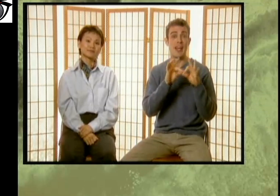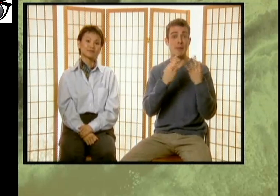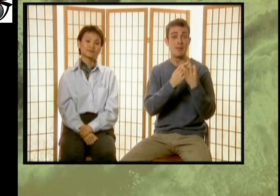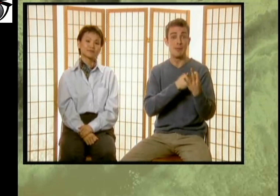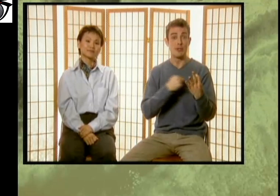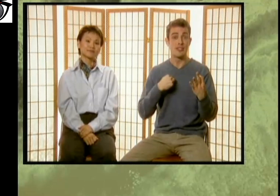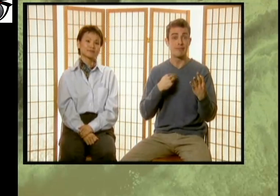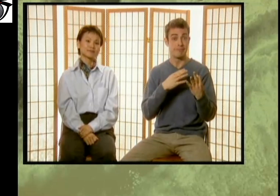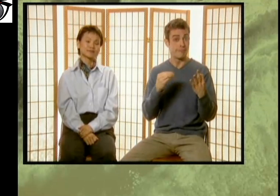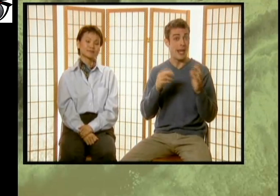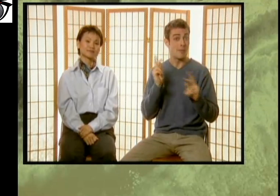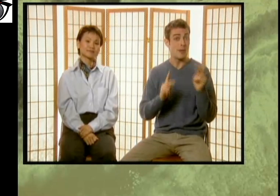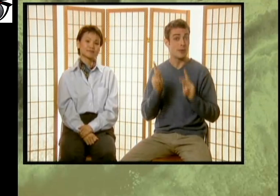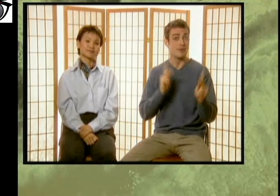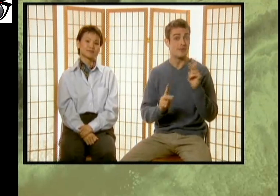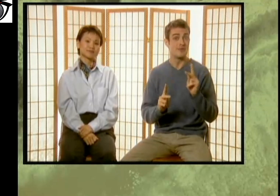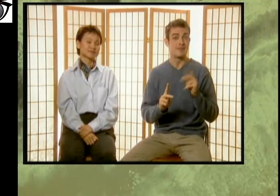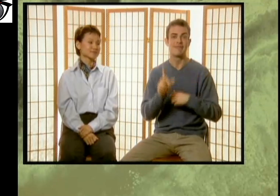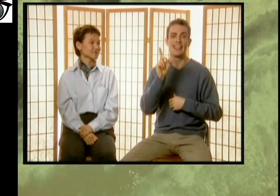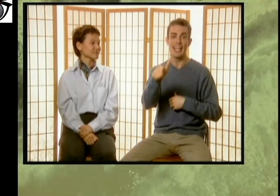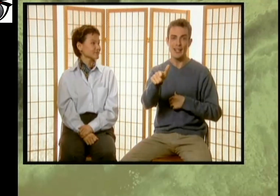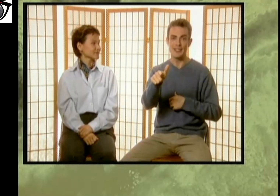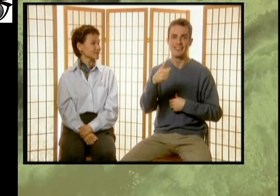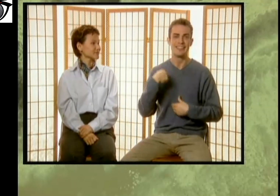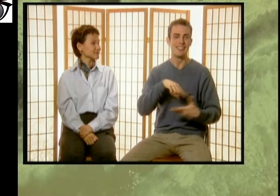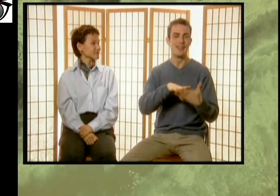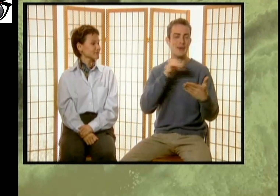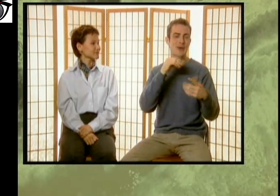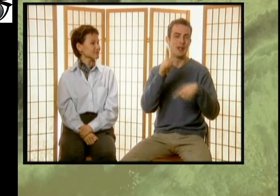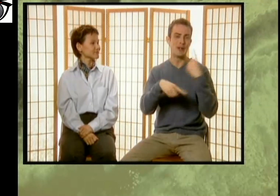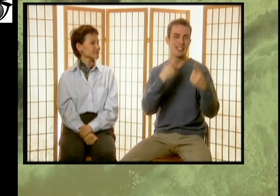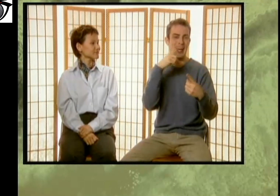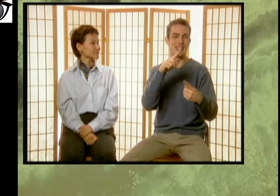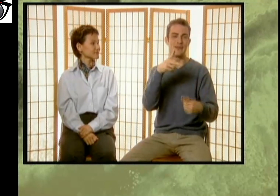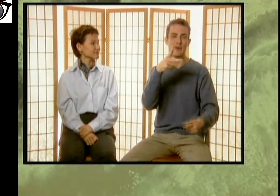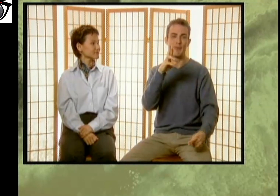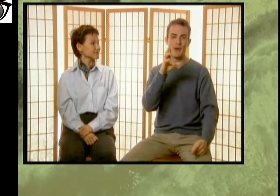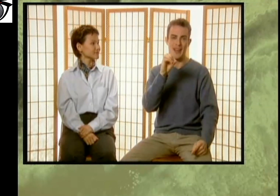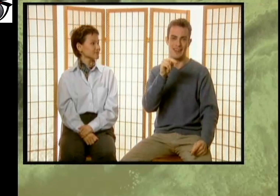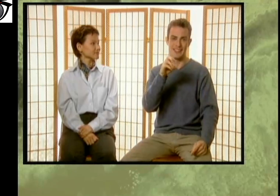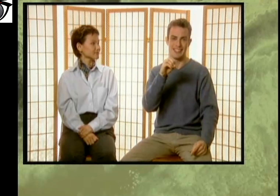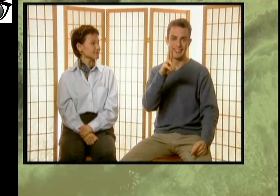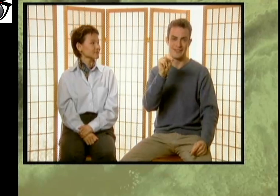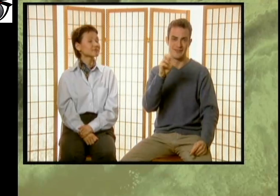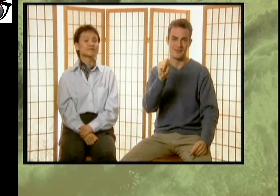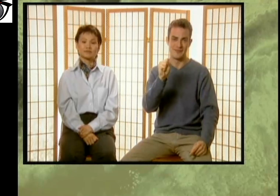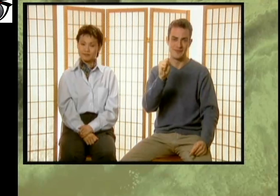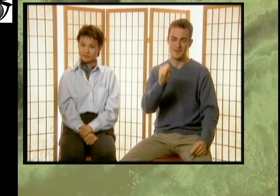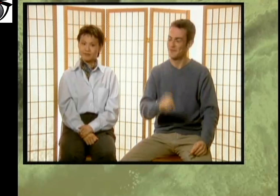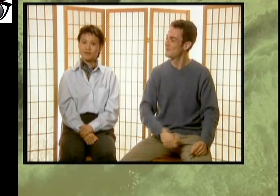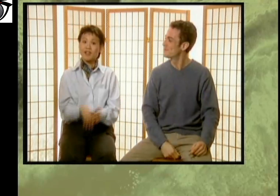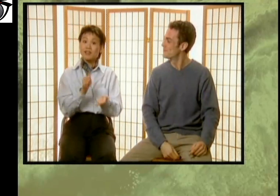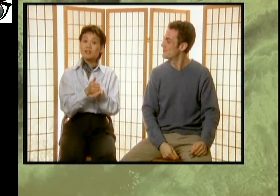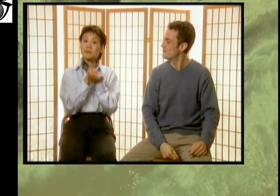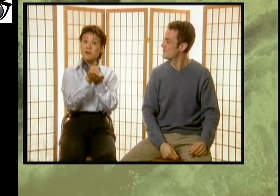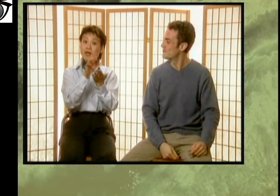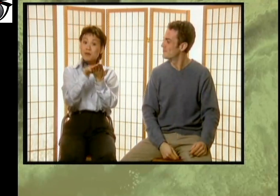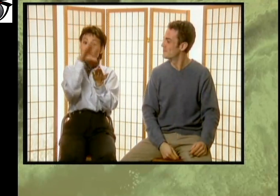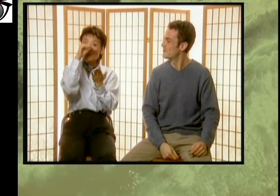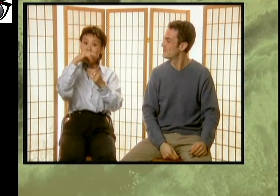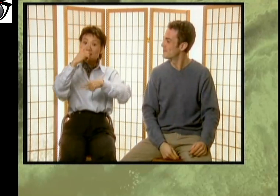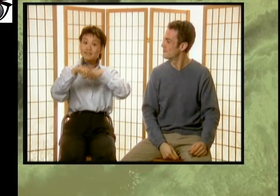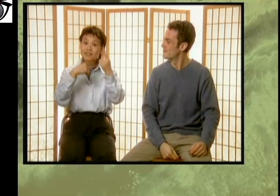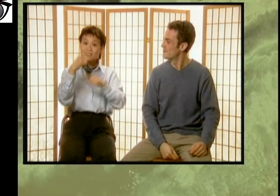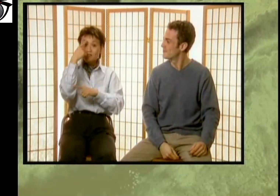signs for family members and people. Later, we'll learn signs for pronouns.